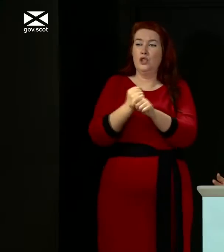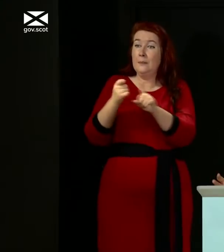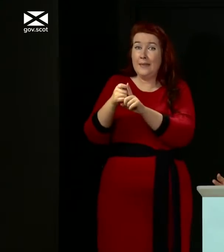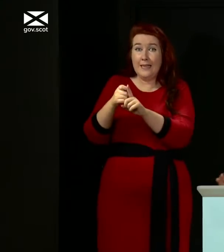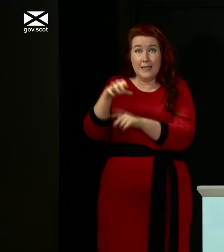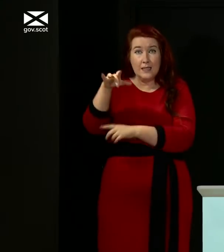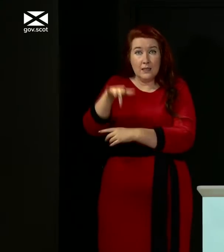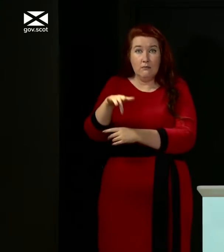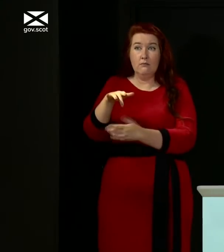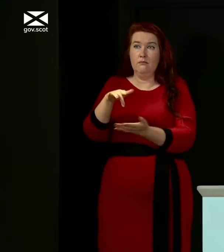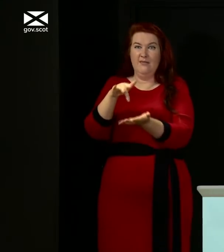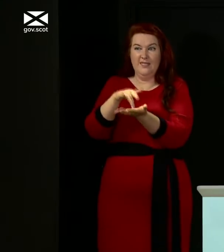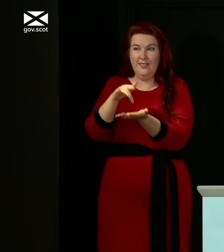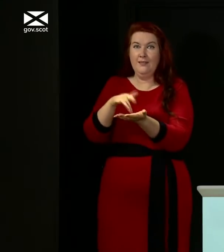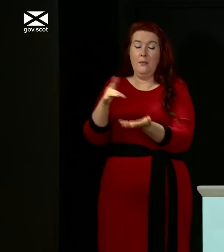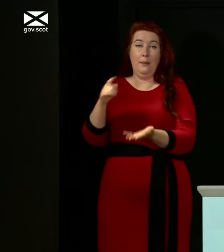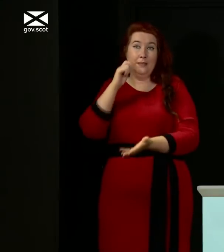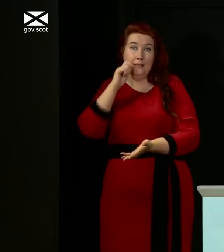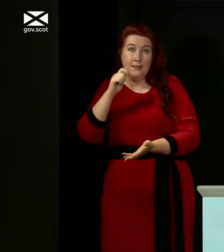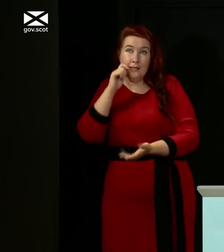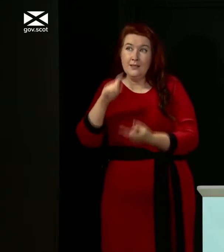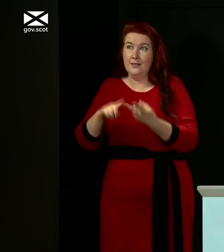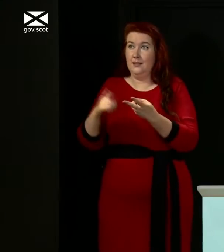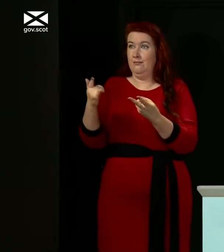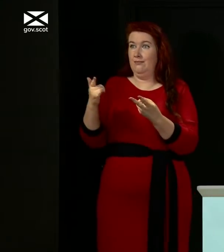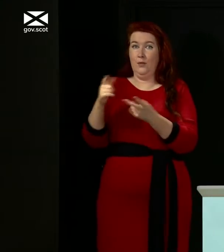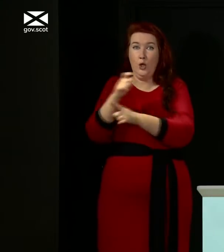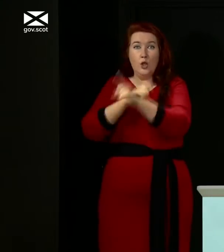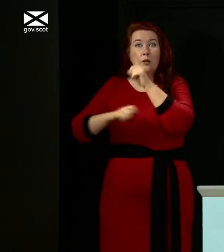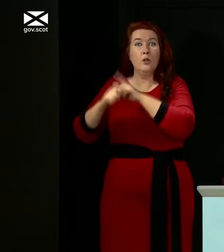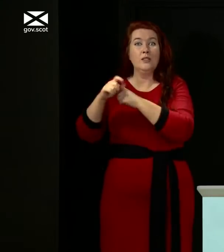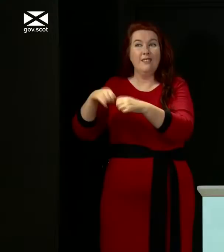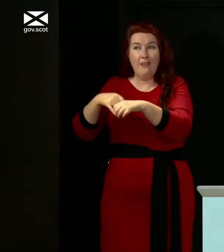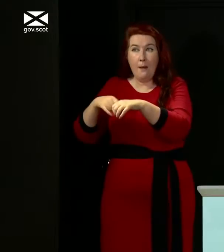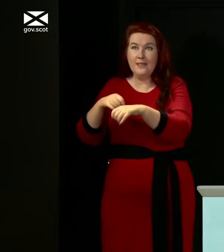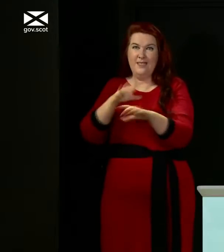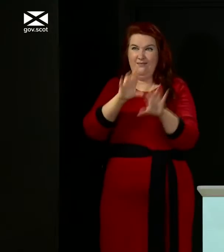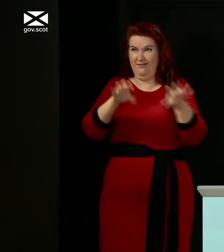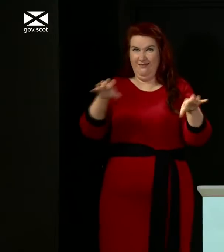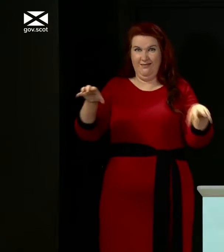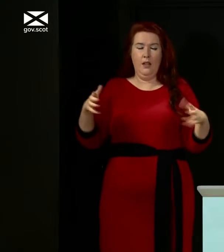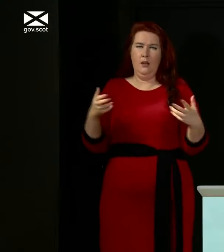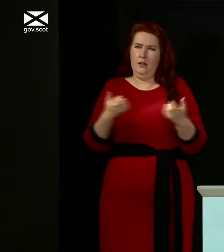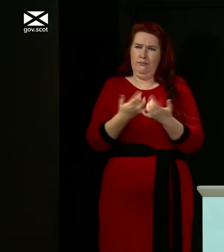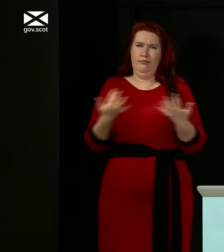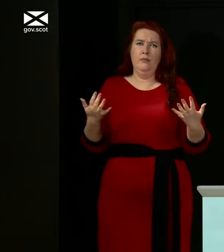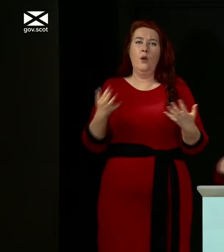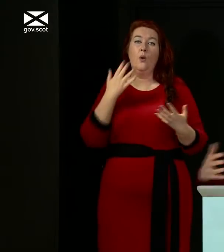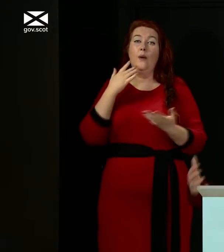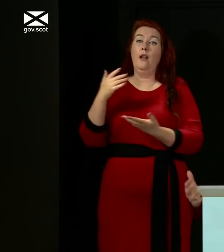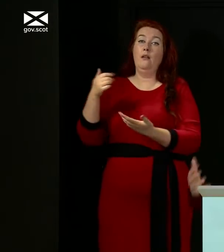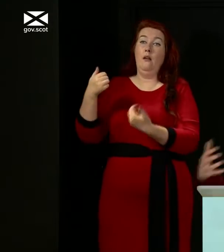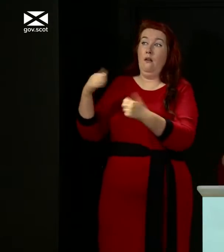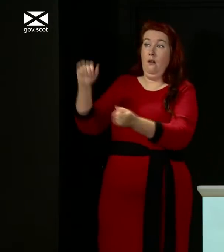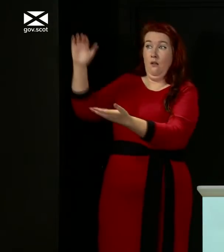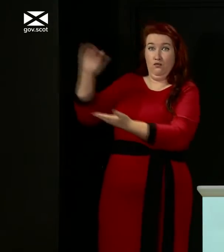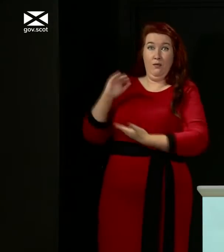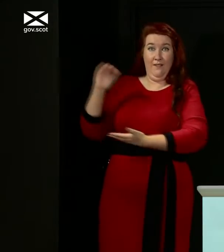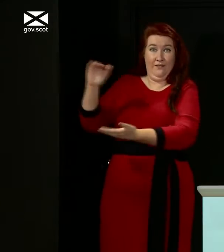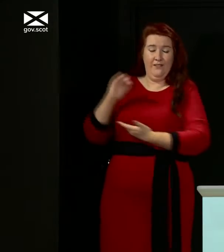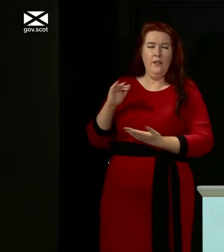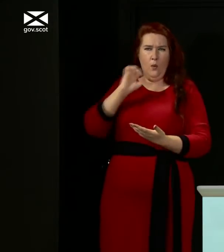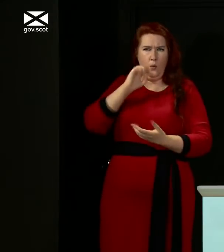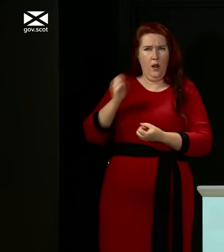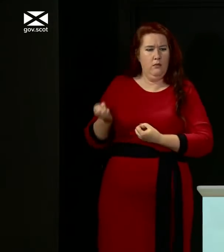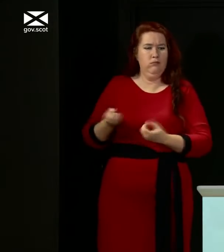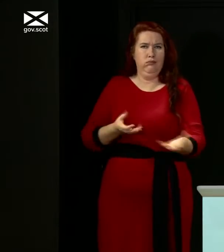practices, community pharmacies, maybe dental practices, so that as supply gathers pace, we bring more of